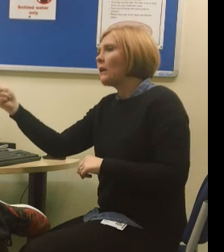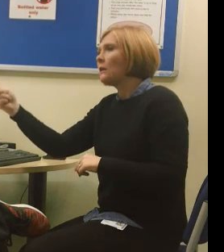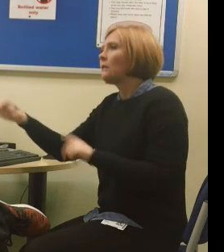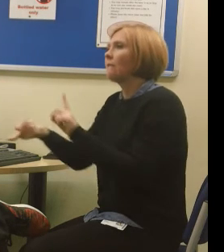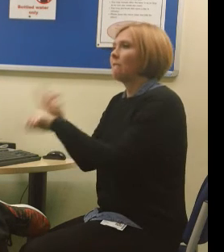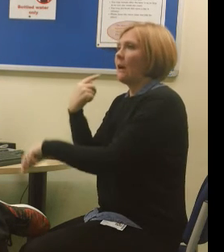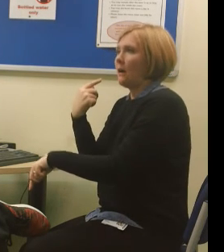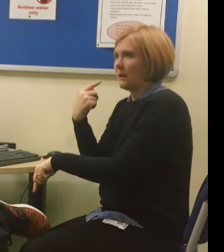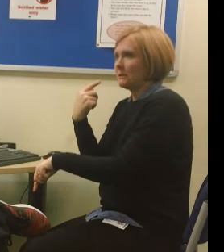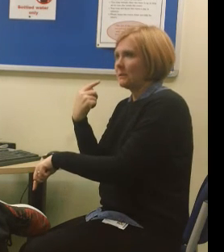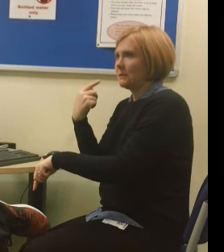detail in the library guides.